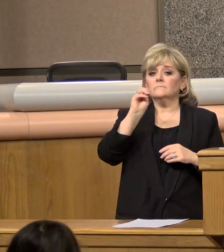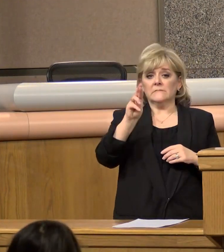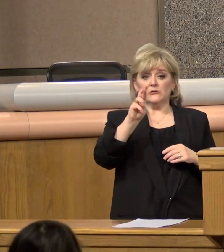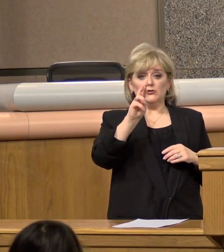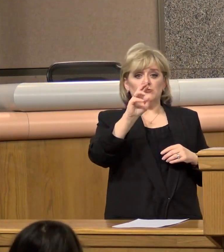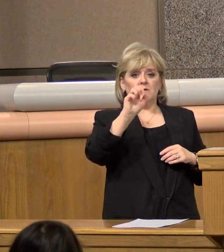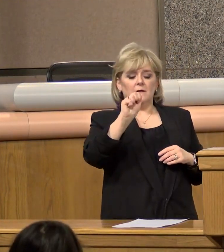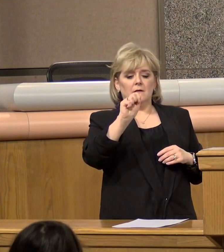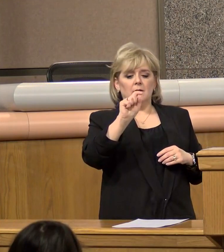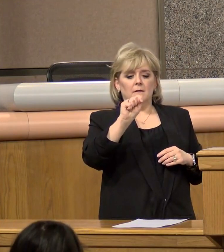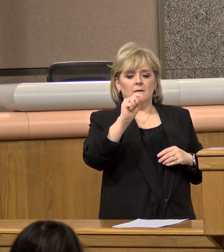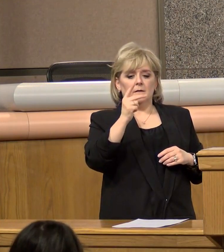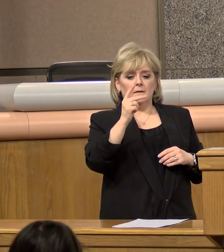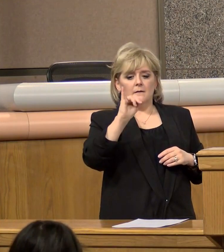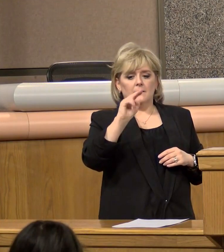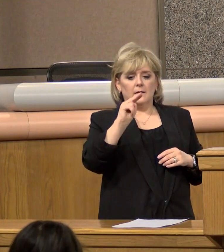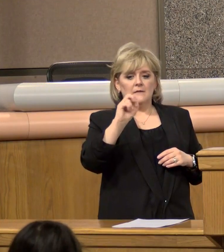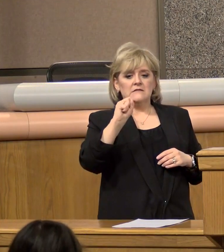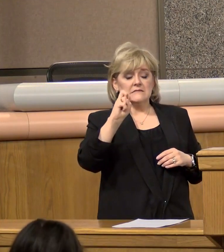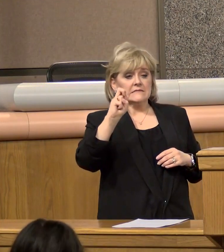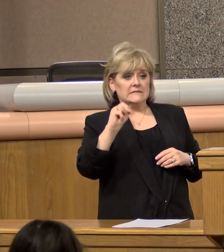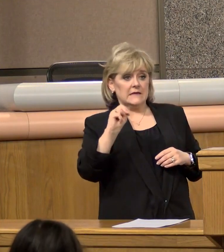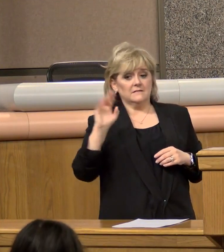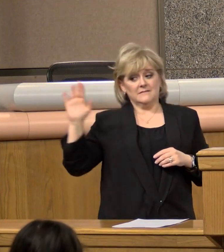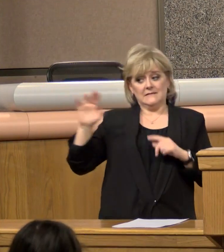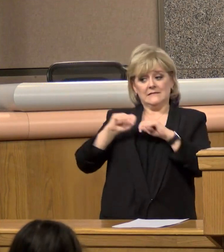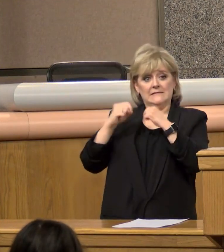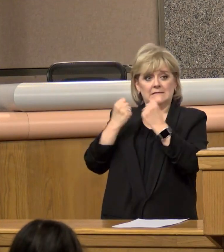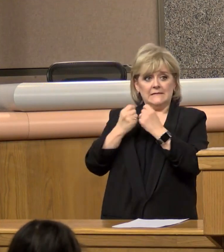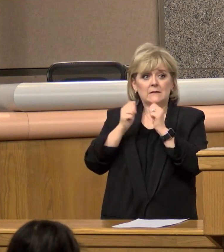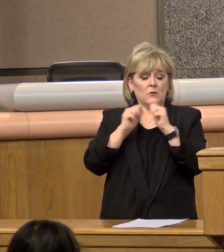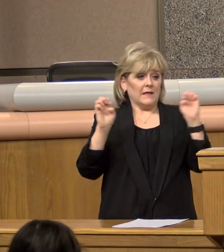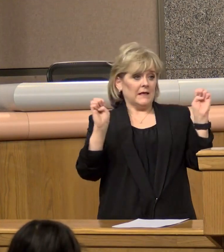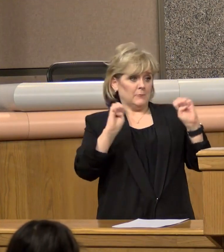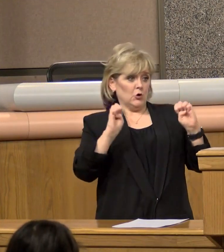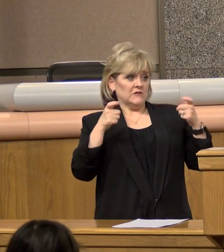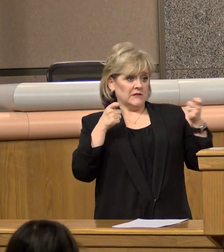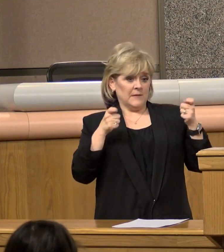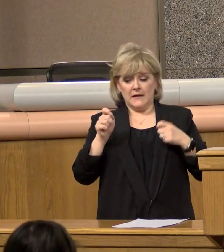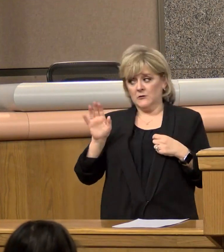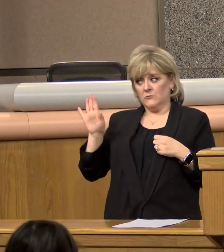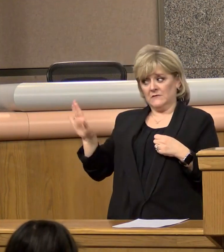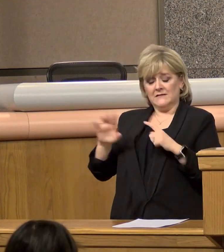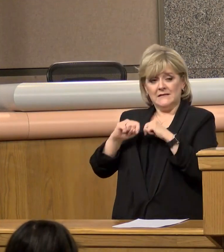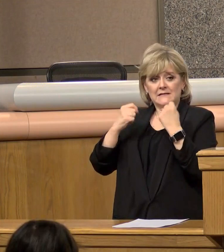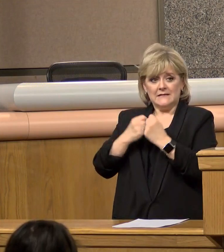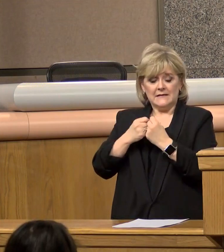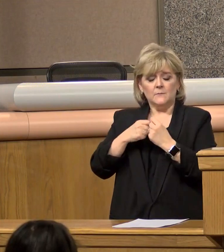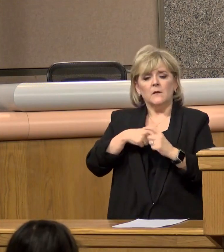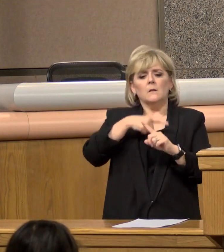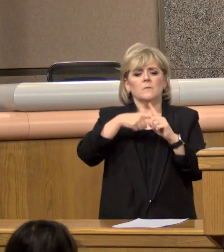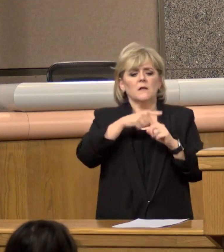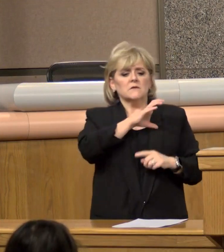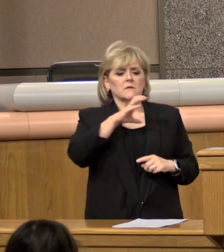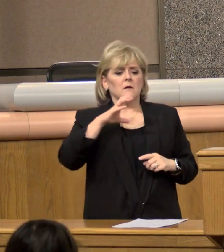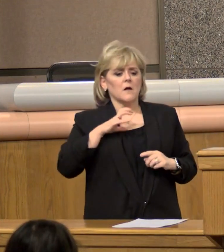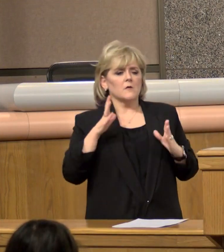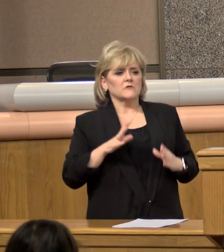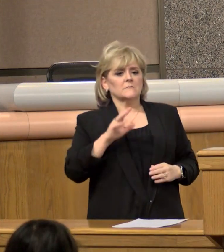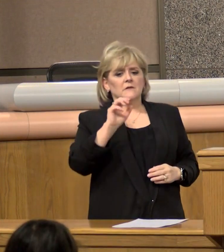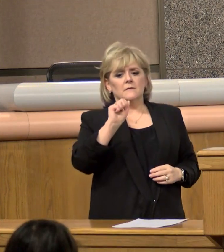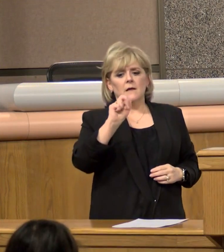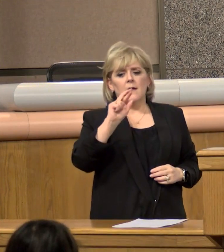team, um, with emergency management, uh, in, in, in addition to, uh, uh, Congressman Arrington and his office